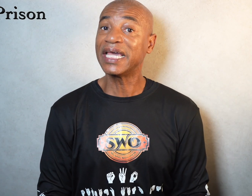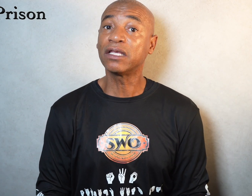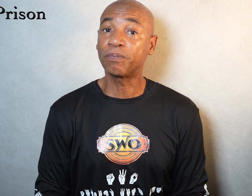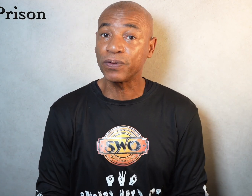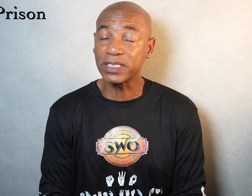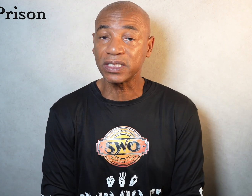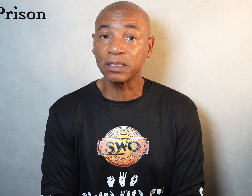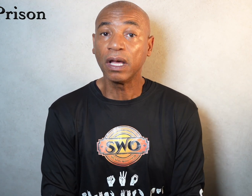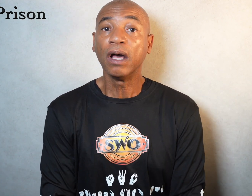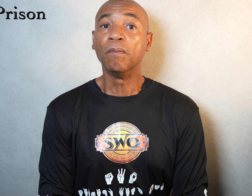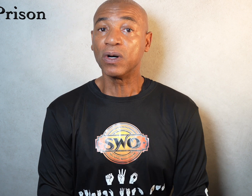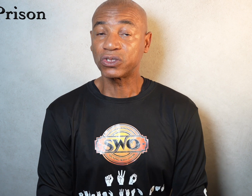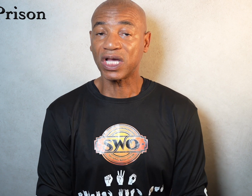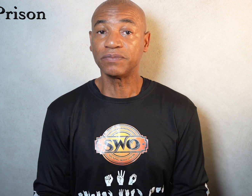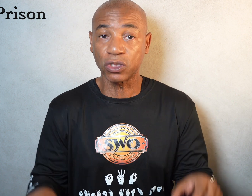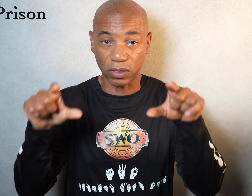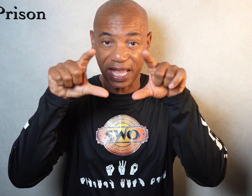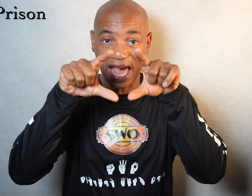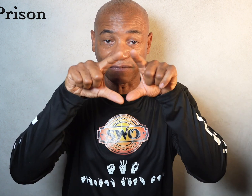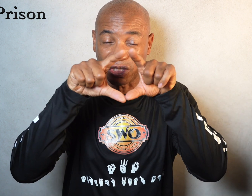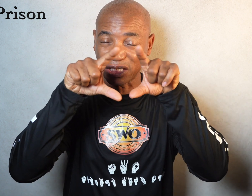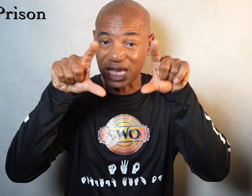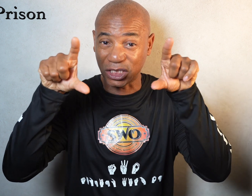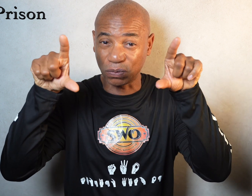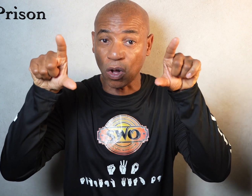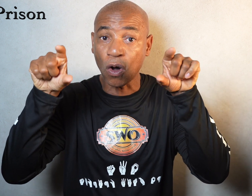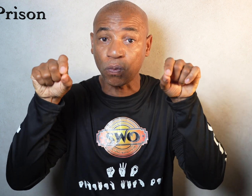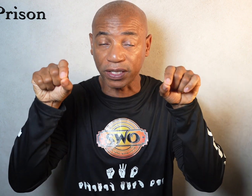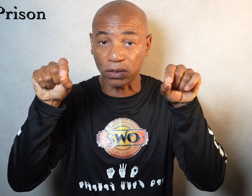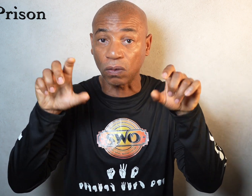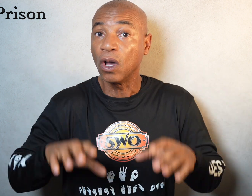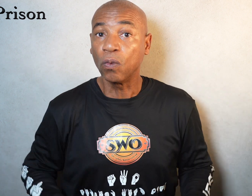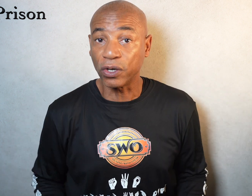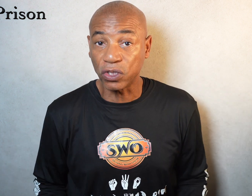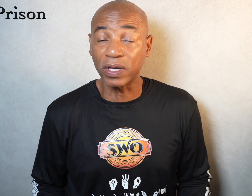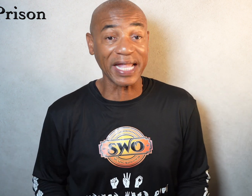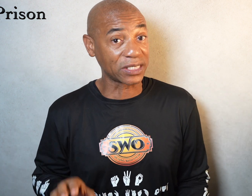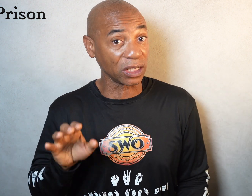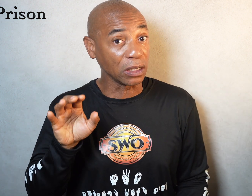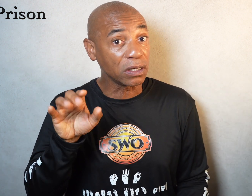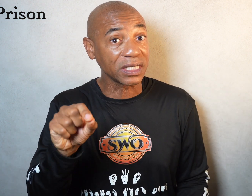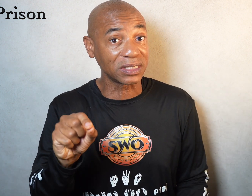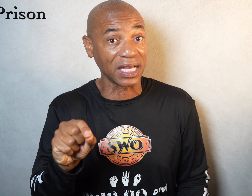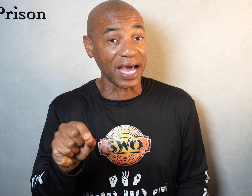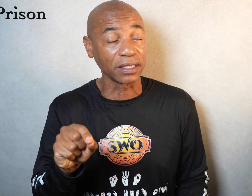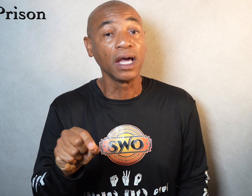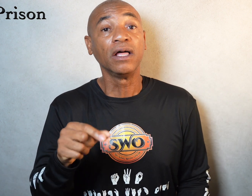the prison, most times you're going to have just a small window where you can actually look inside